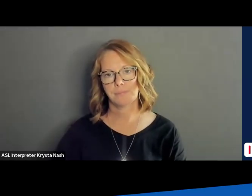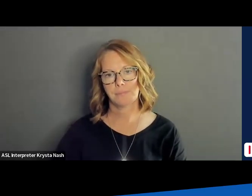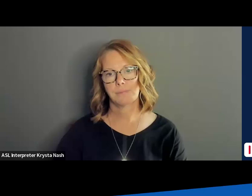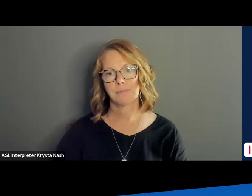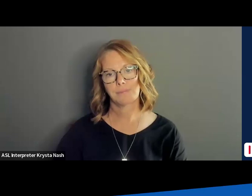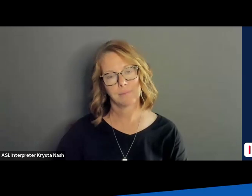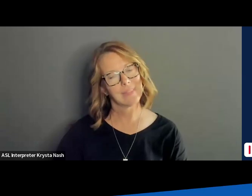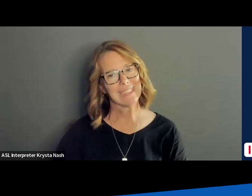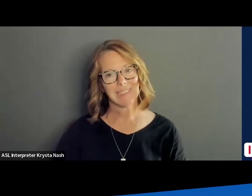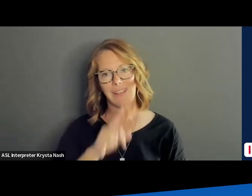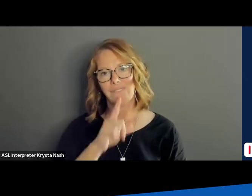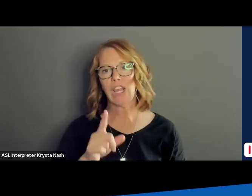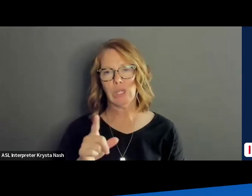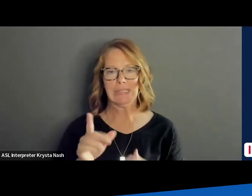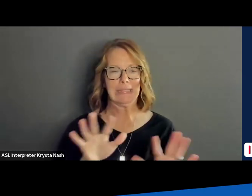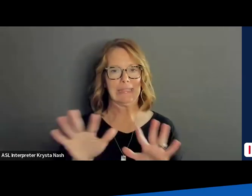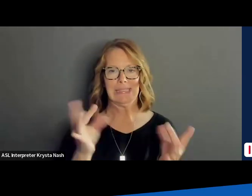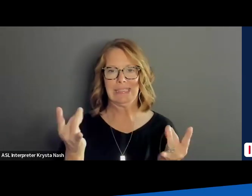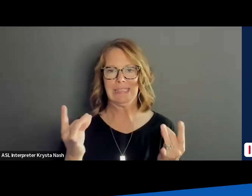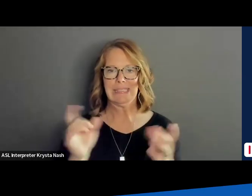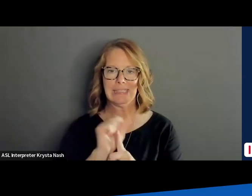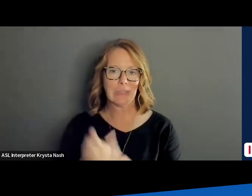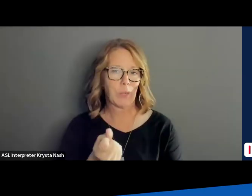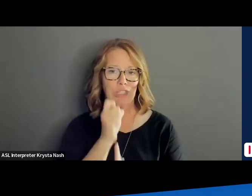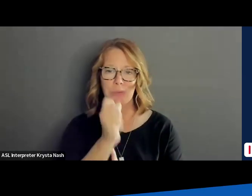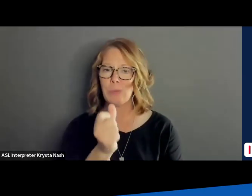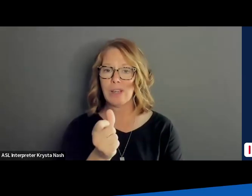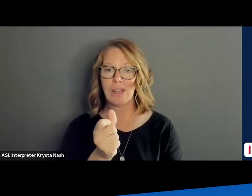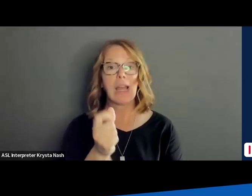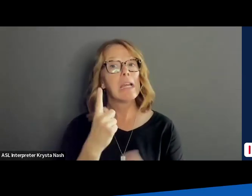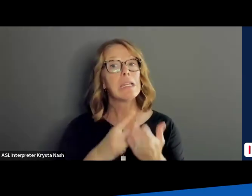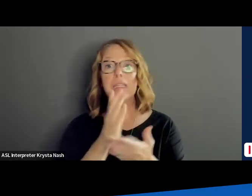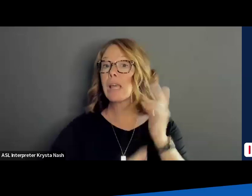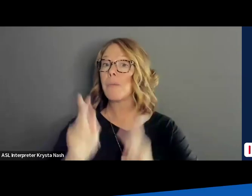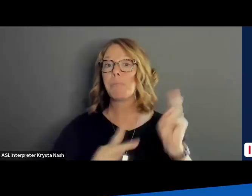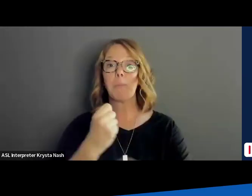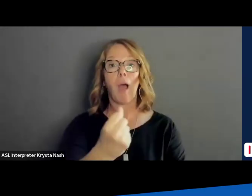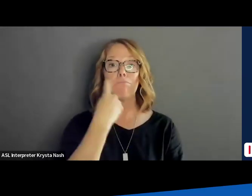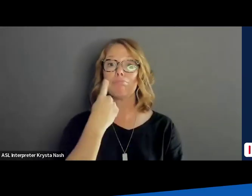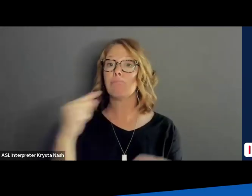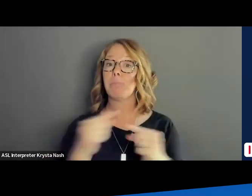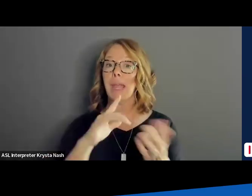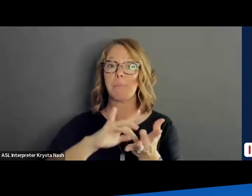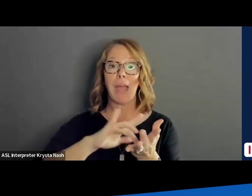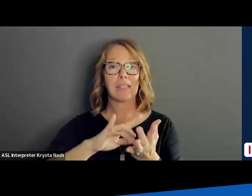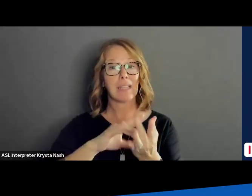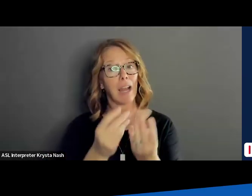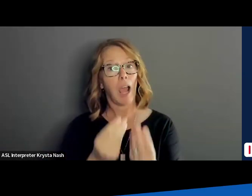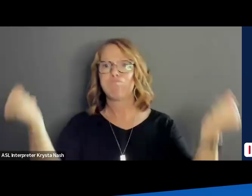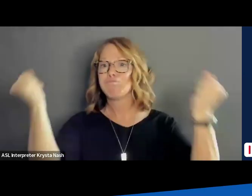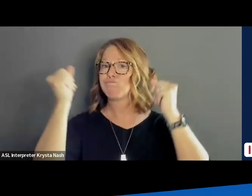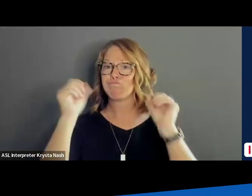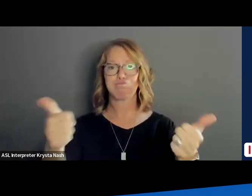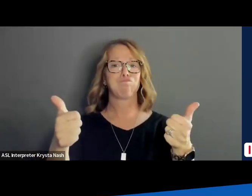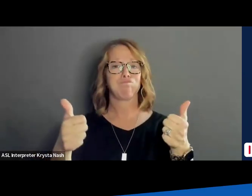it's a very delicate situation. It does not happen. Some people it does. They take a pain medication, it's just right, works